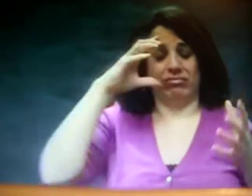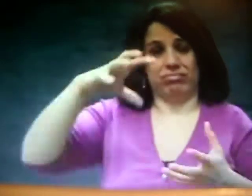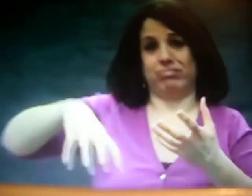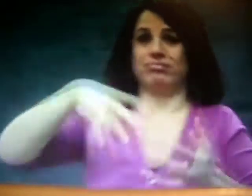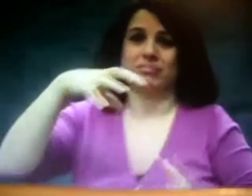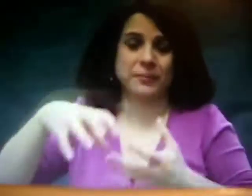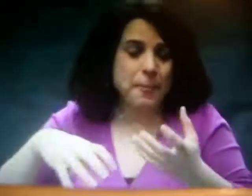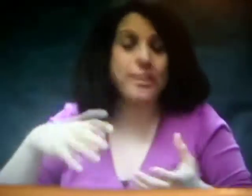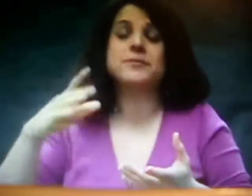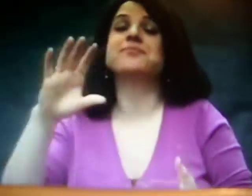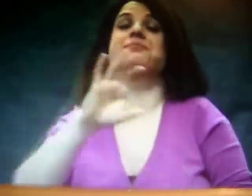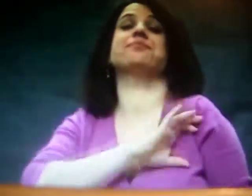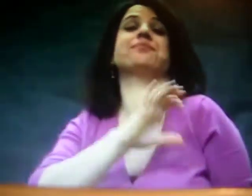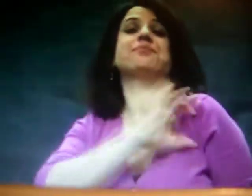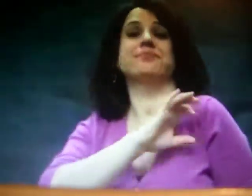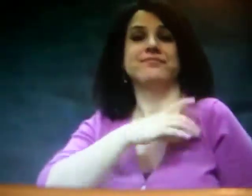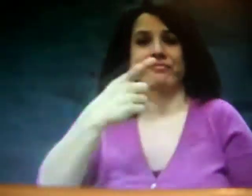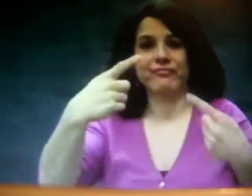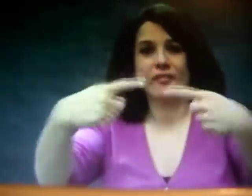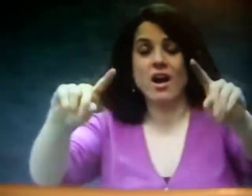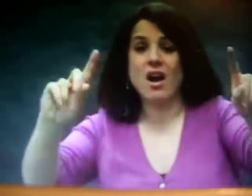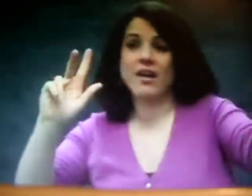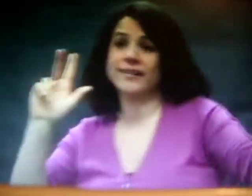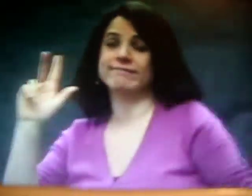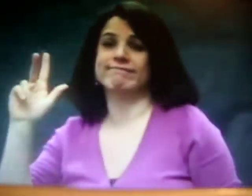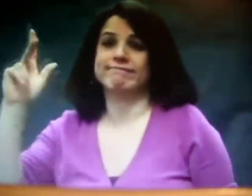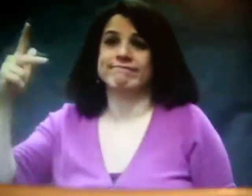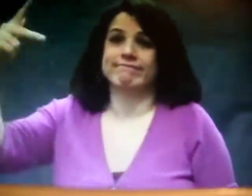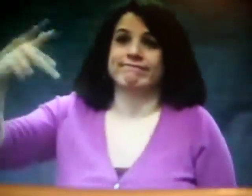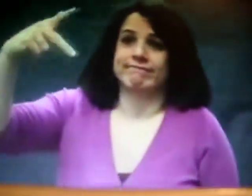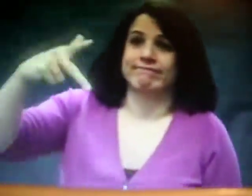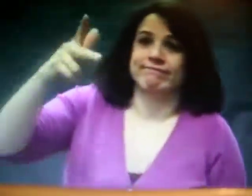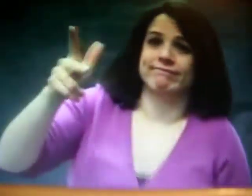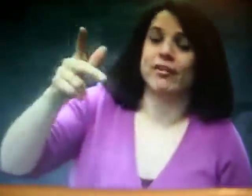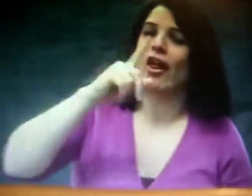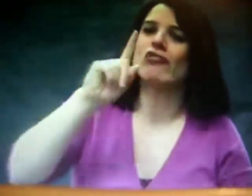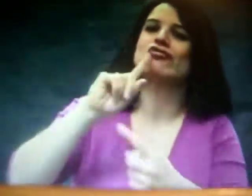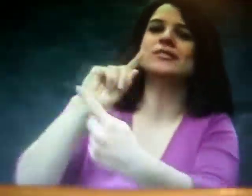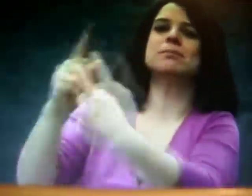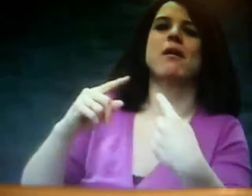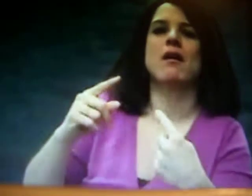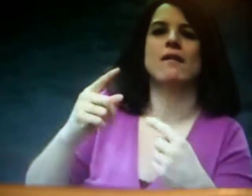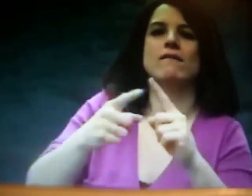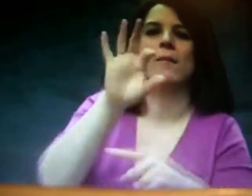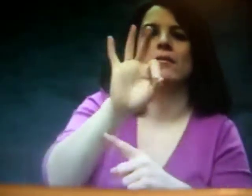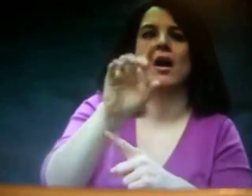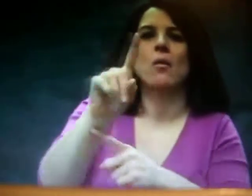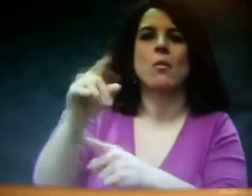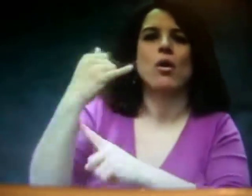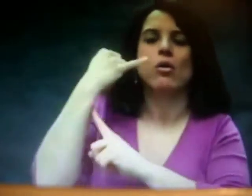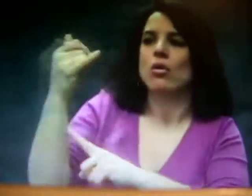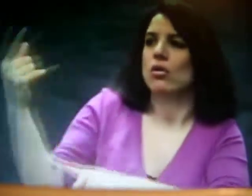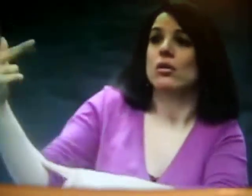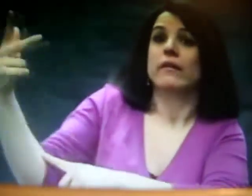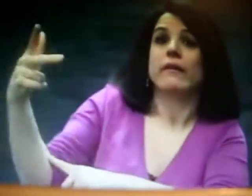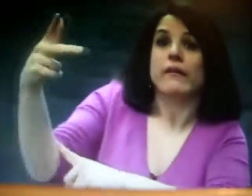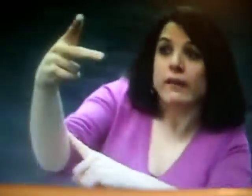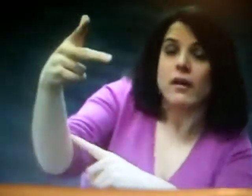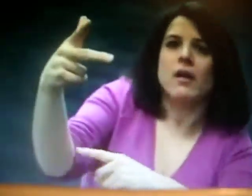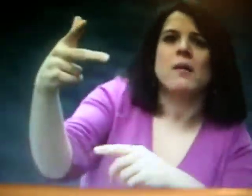So I didn't know what to do. I was so confused. So finally, an officer came up to my vehicle.